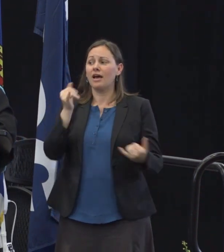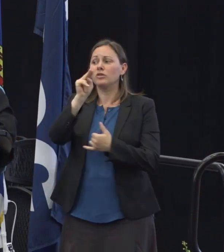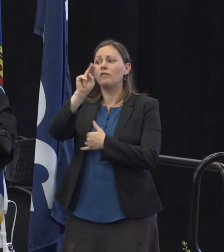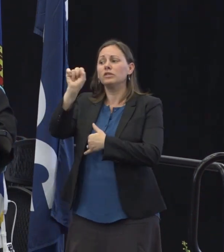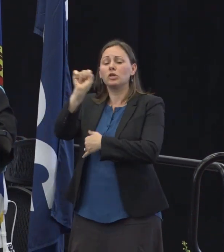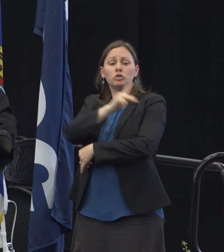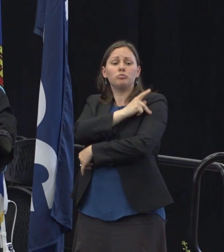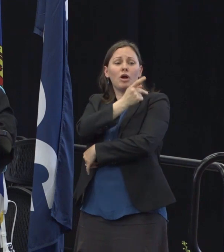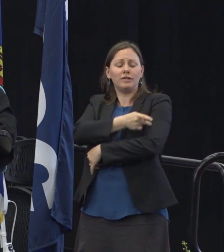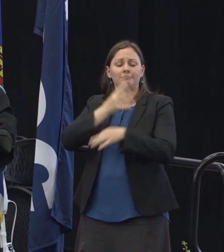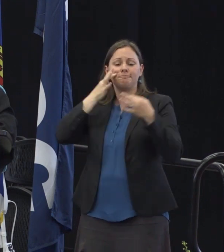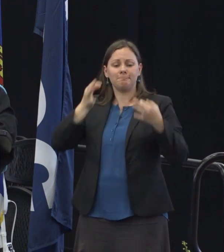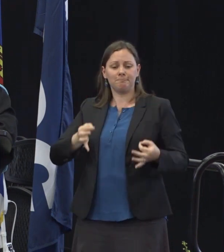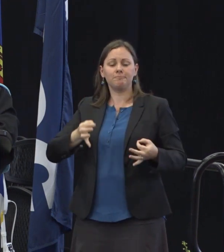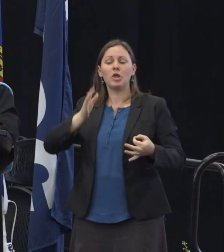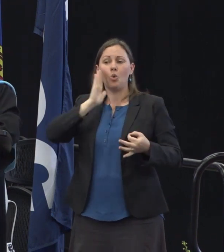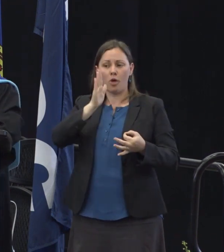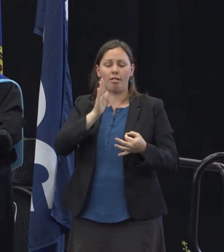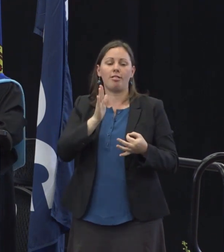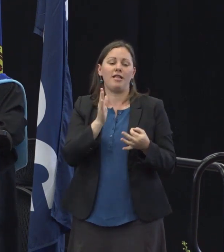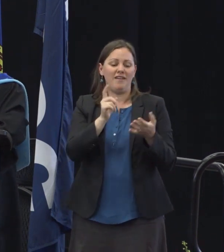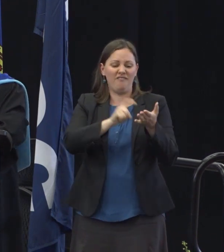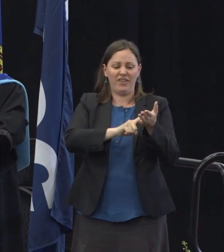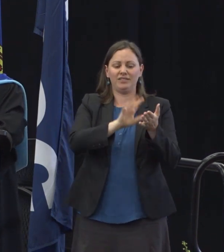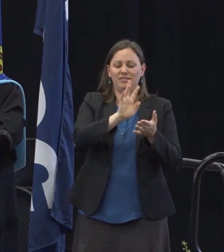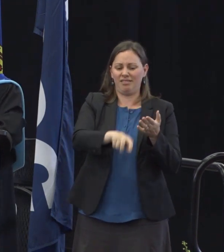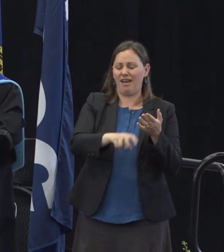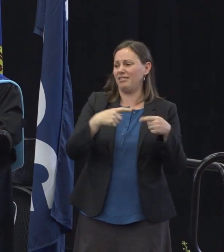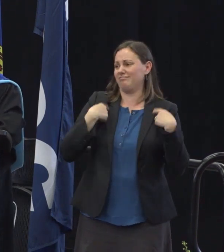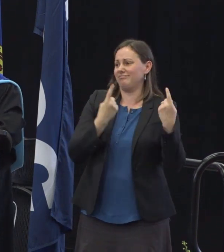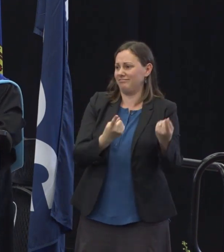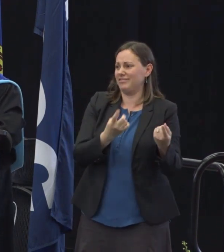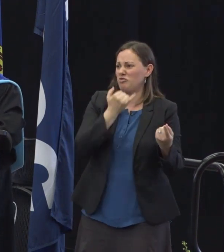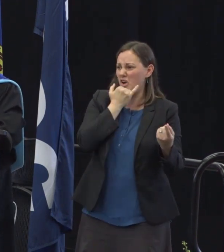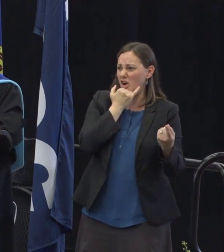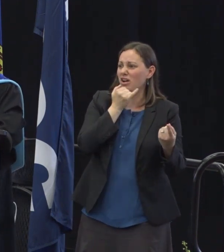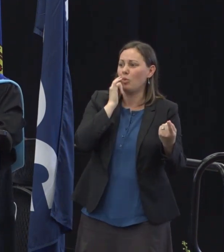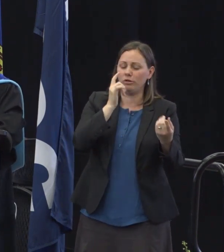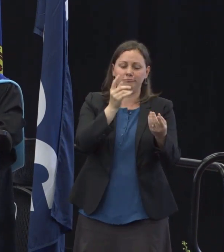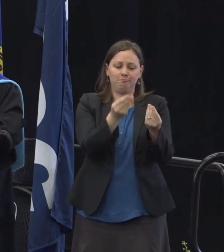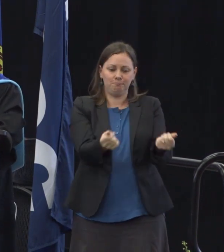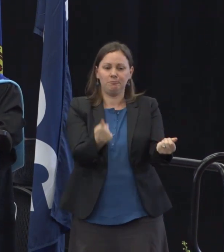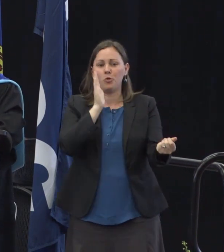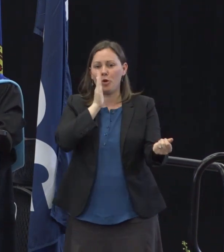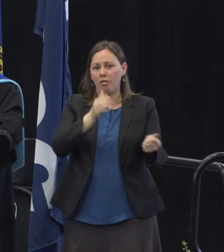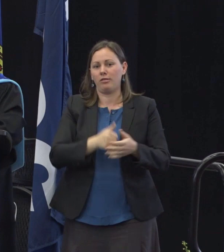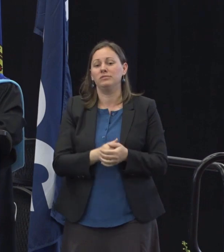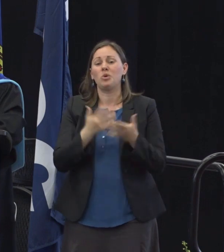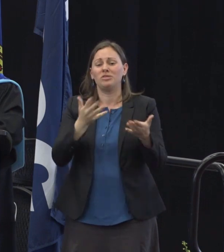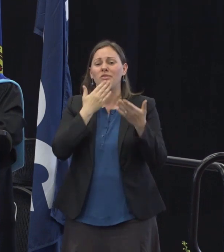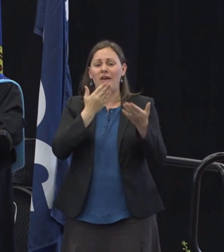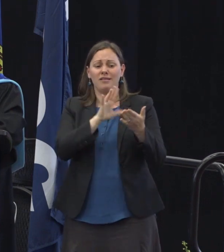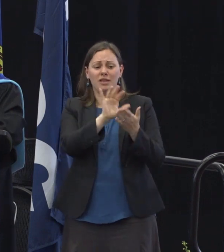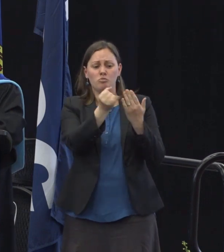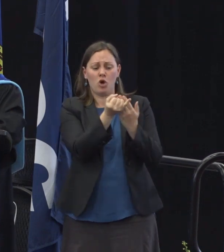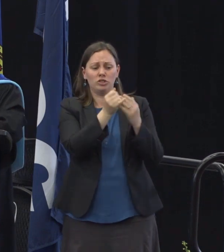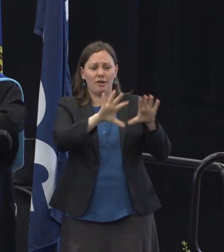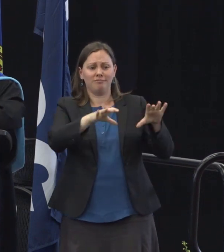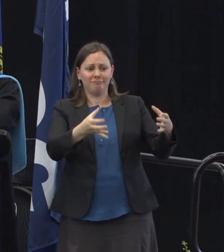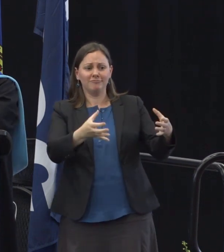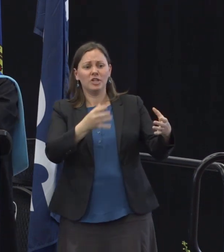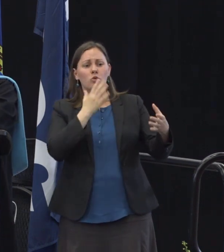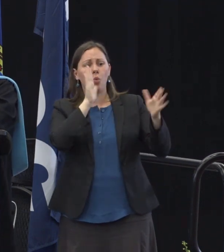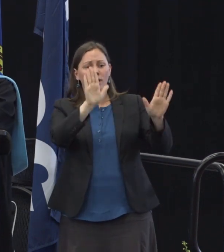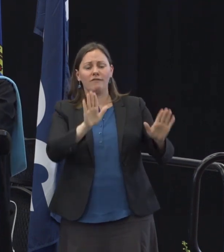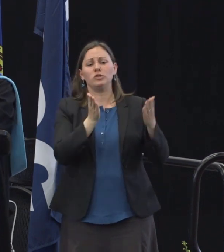historic wrongs. Thank you, radio and television and journalist students, for your service learning, and congratulations.